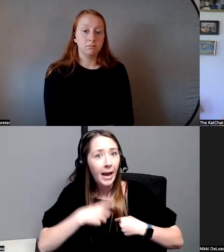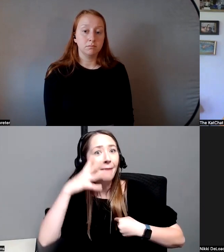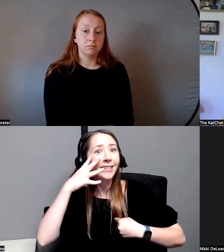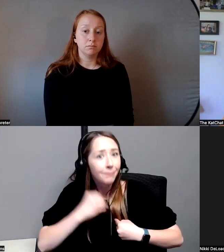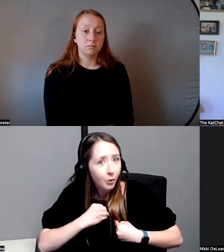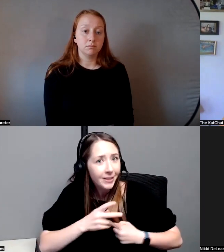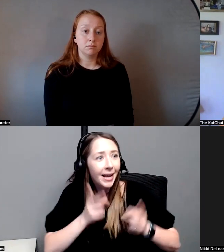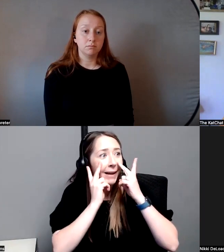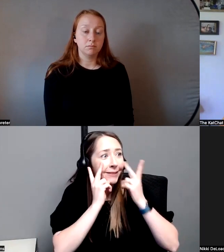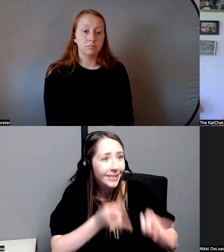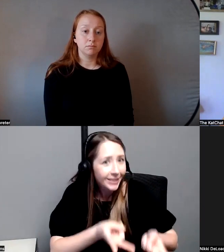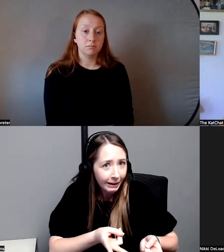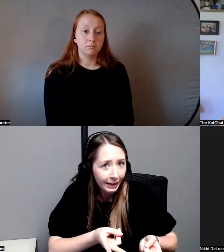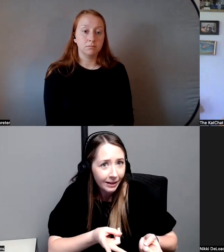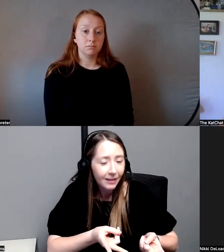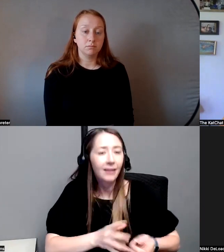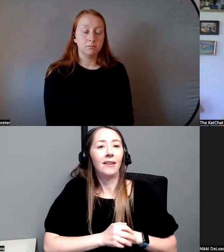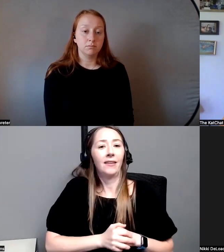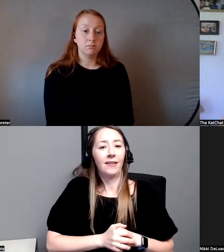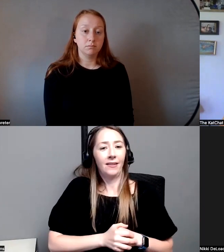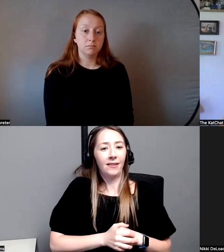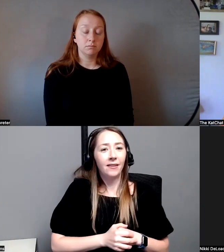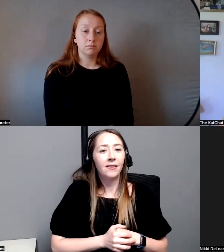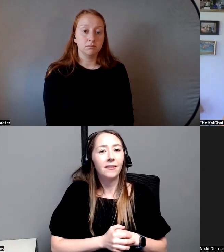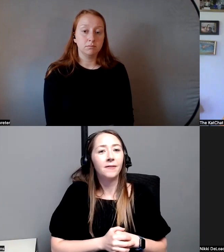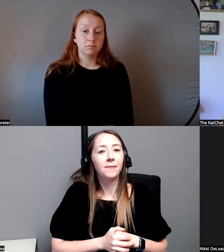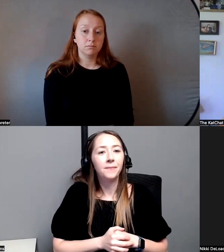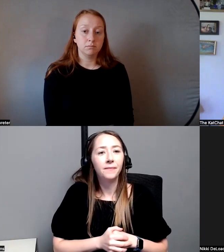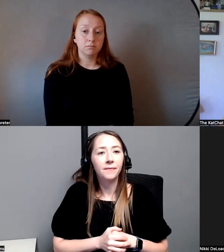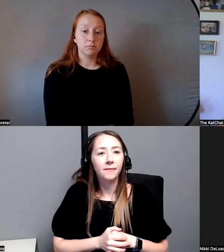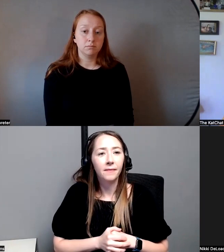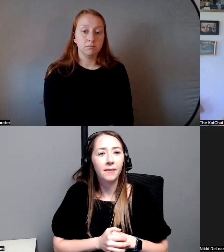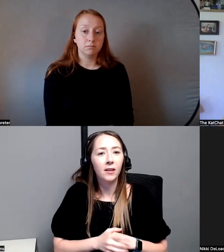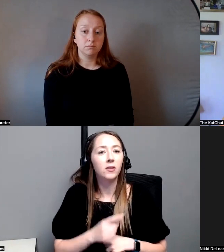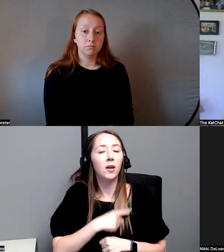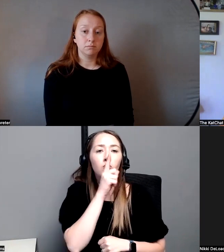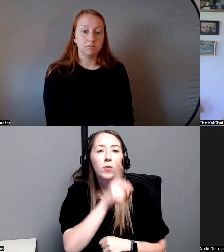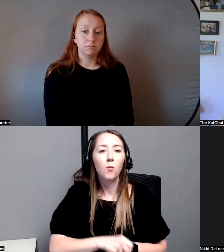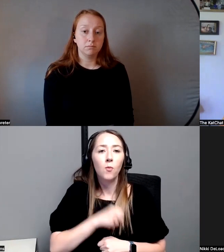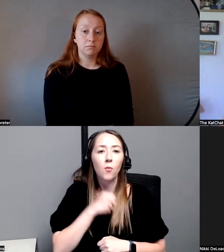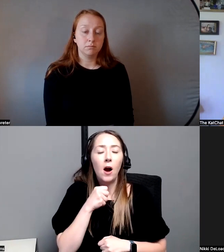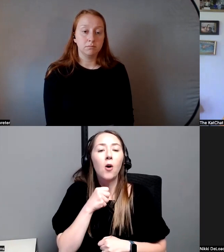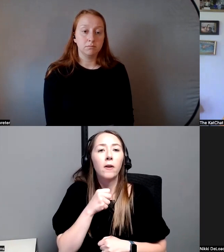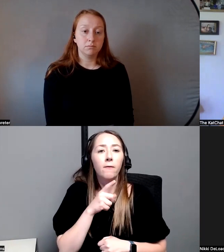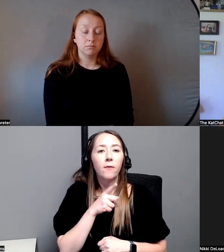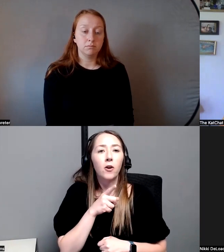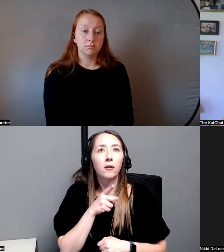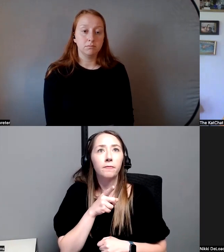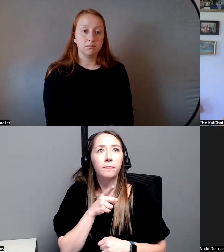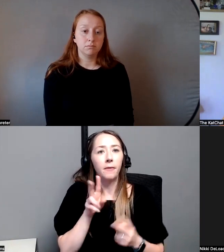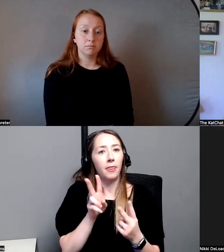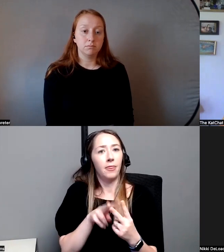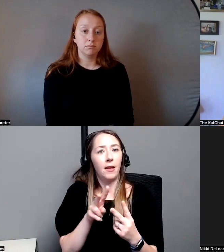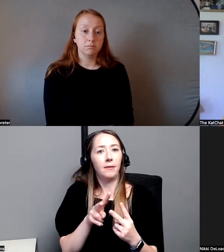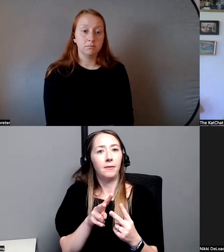personally, and so I'm so proud of them for sticking with